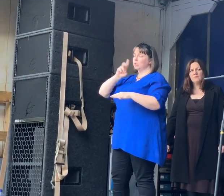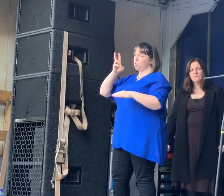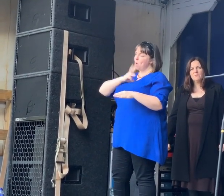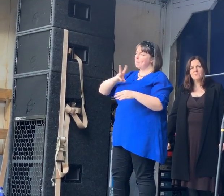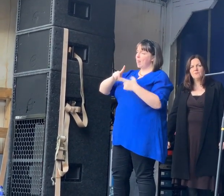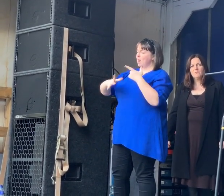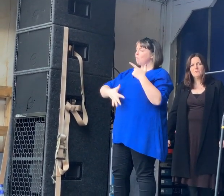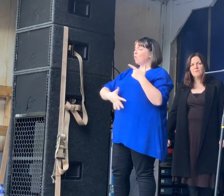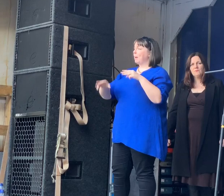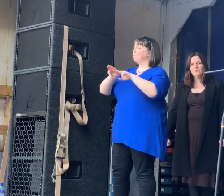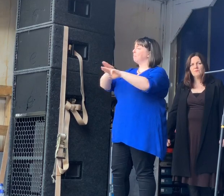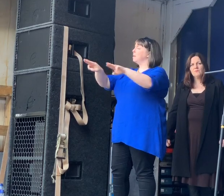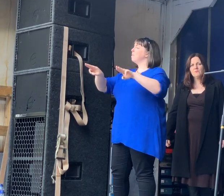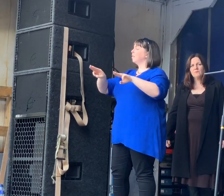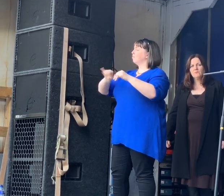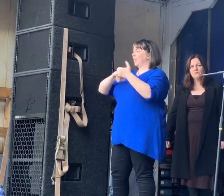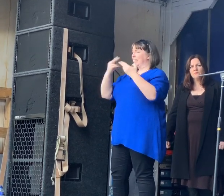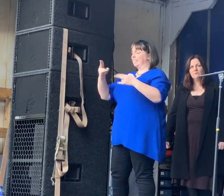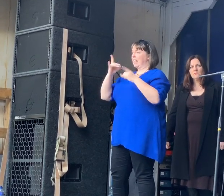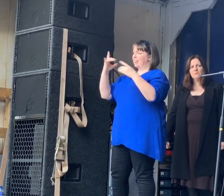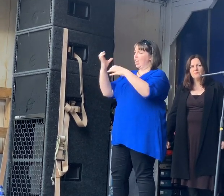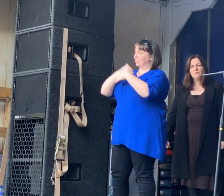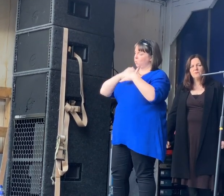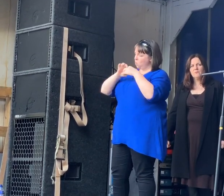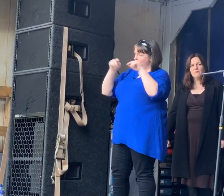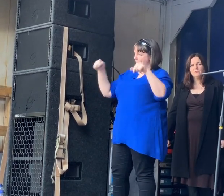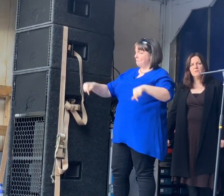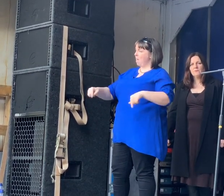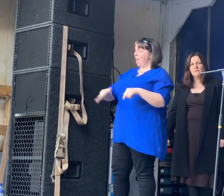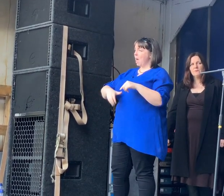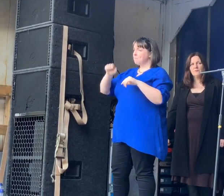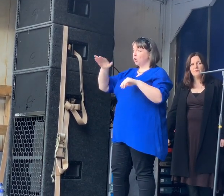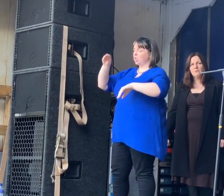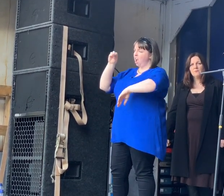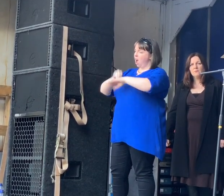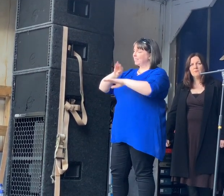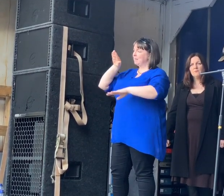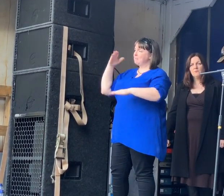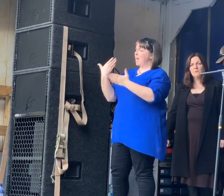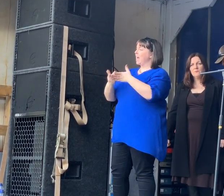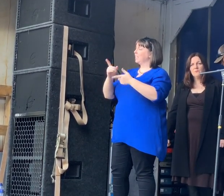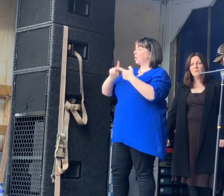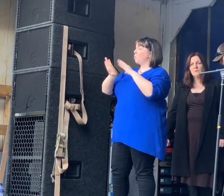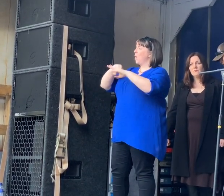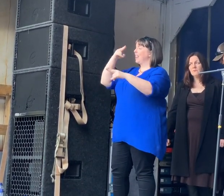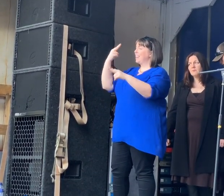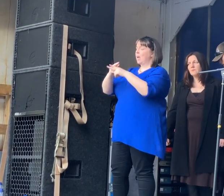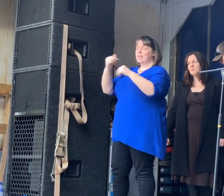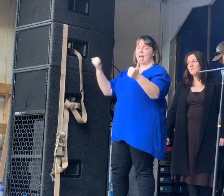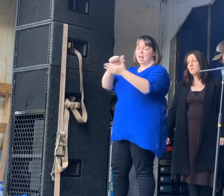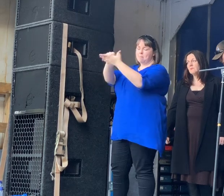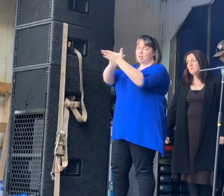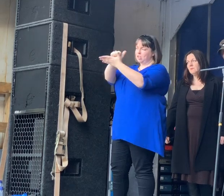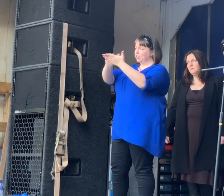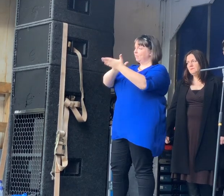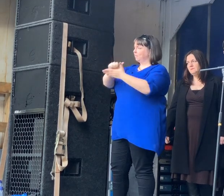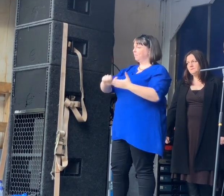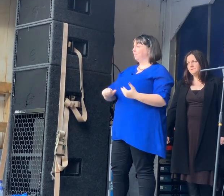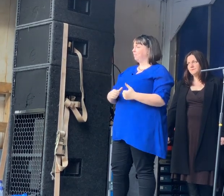and pregnant people who need healthcare at home. Abortion on demand and without apology.